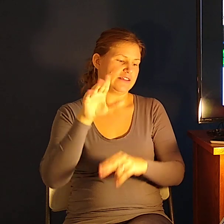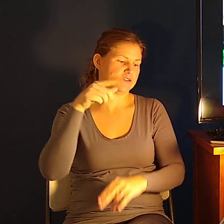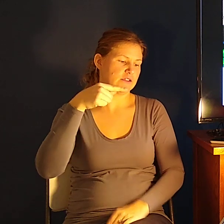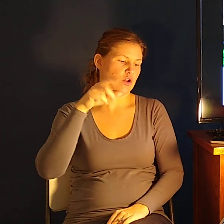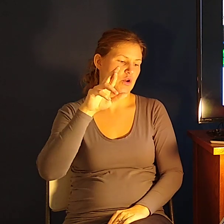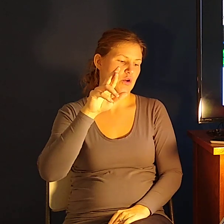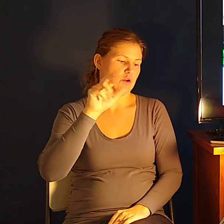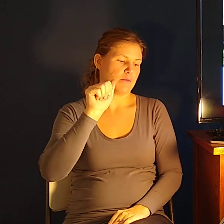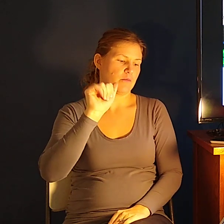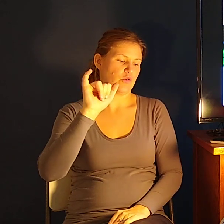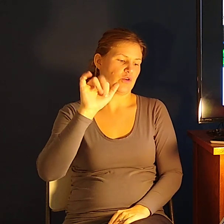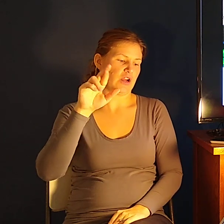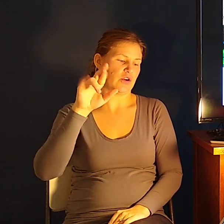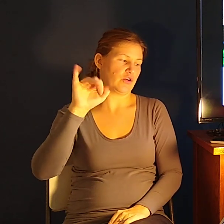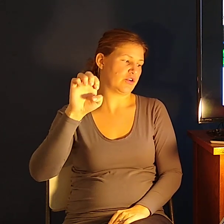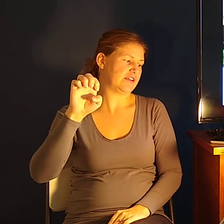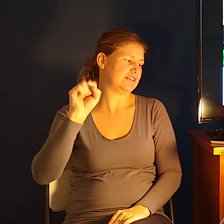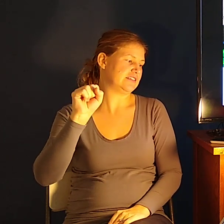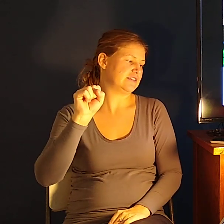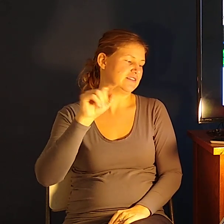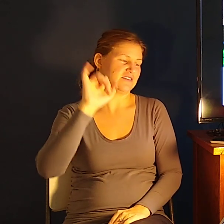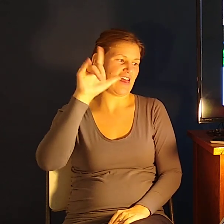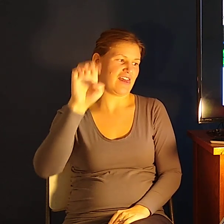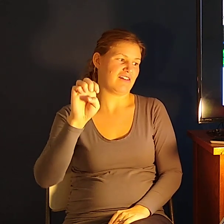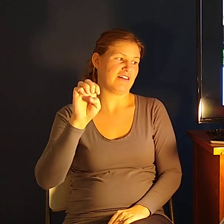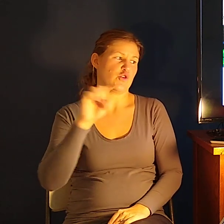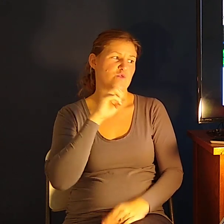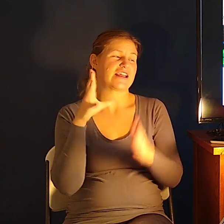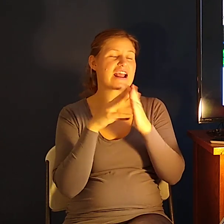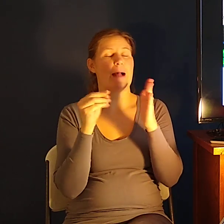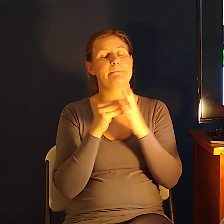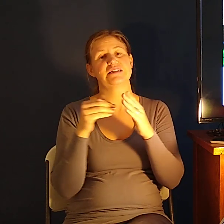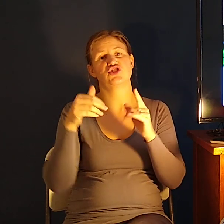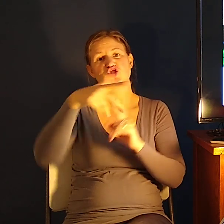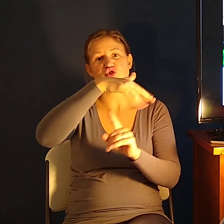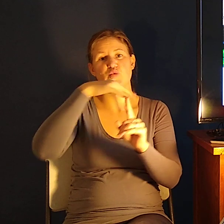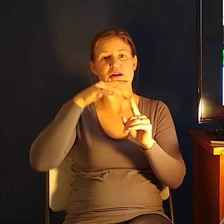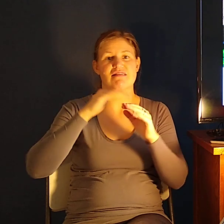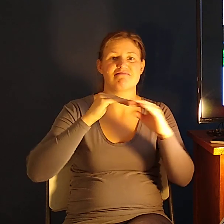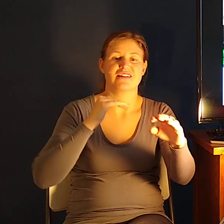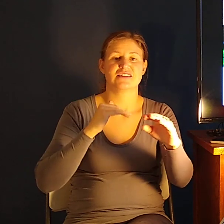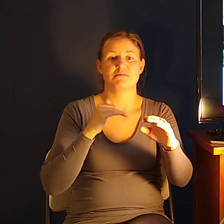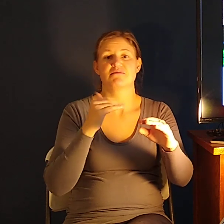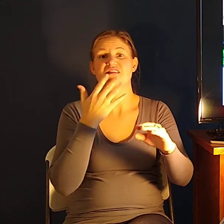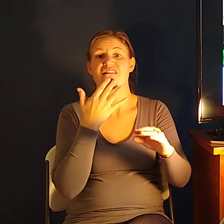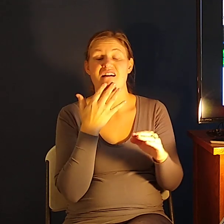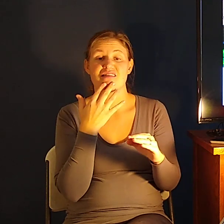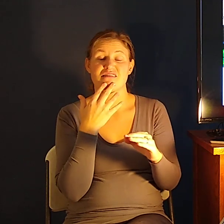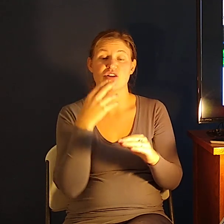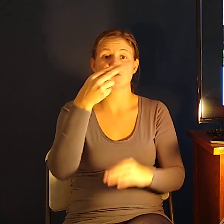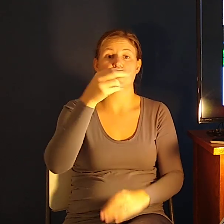It mimics the surrounding landscape, the prairie color, the horizontal placement,